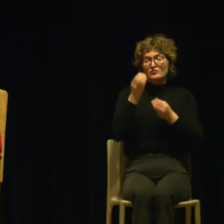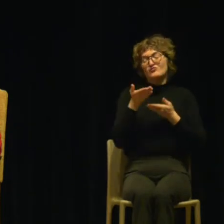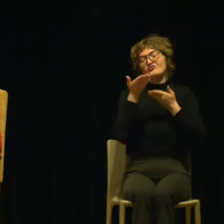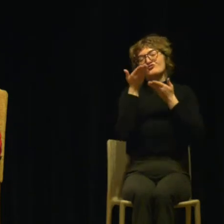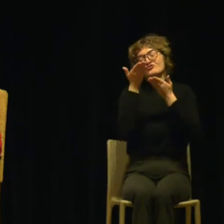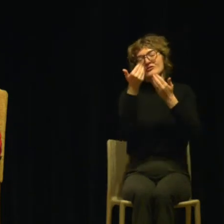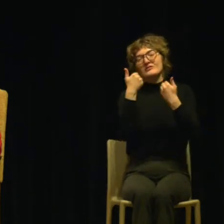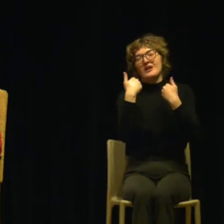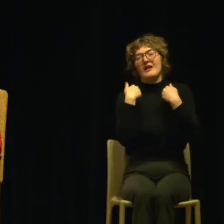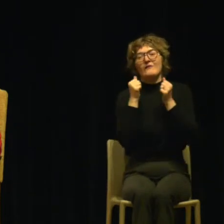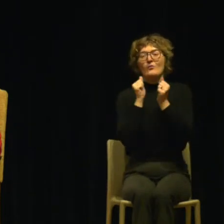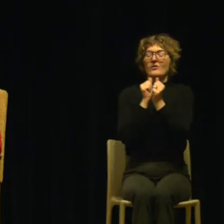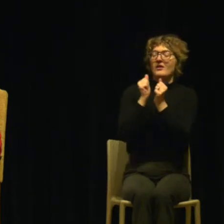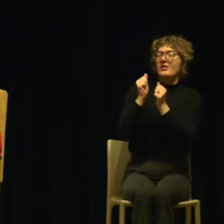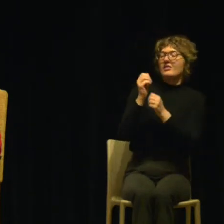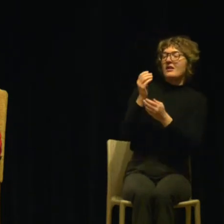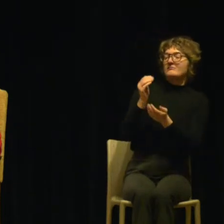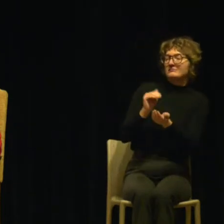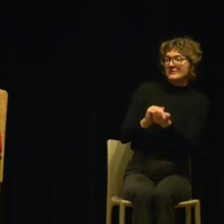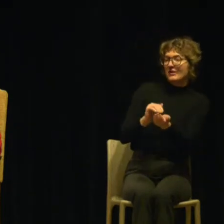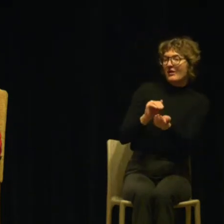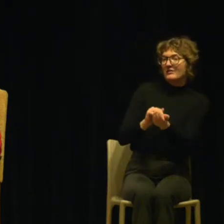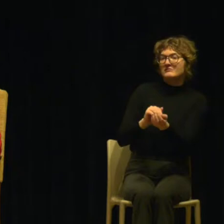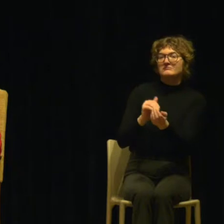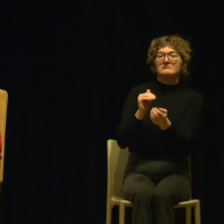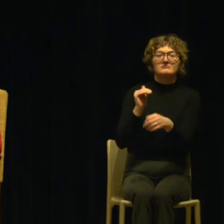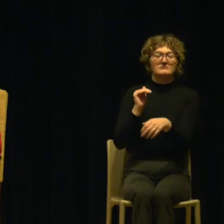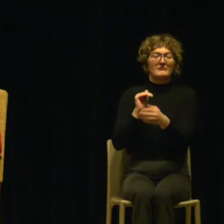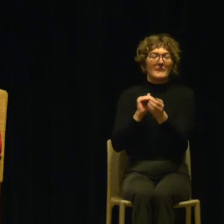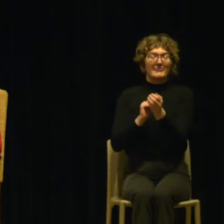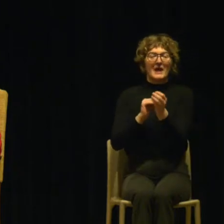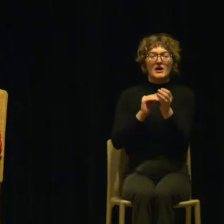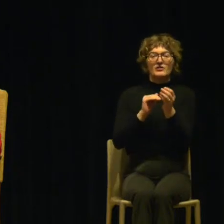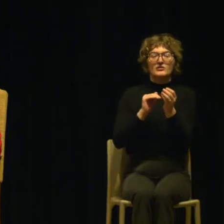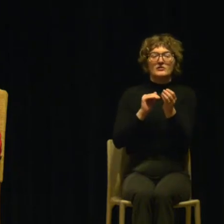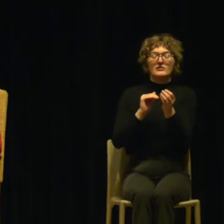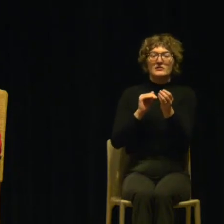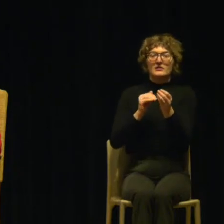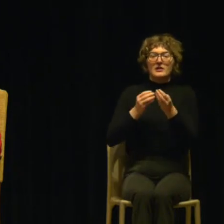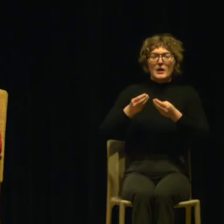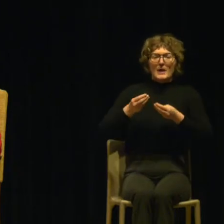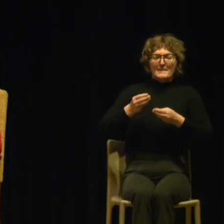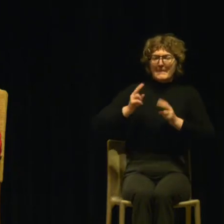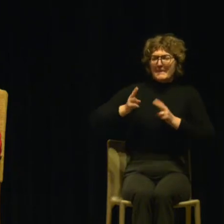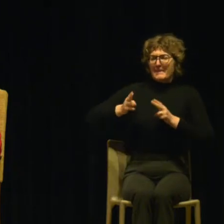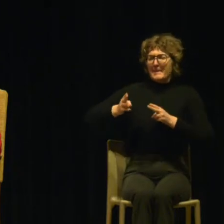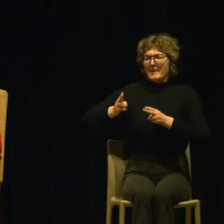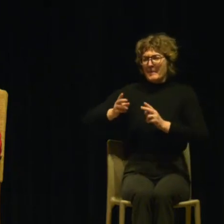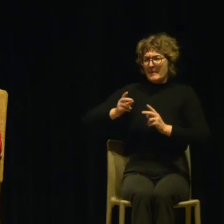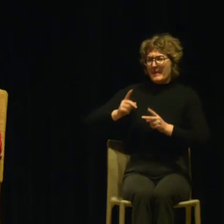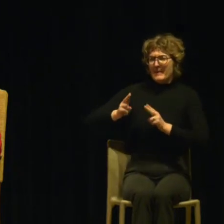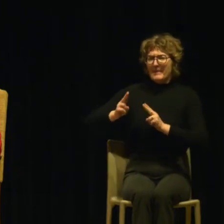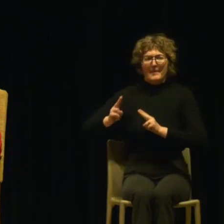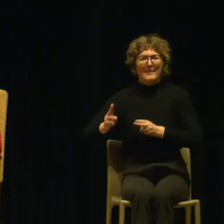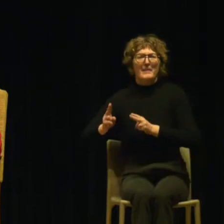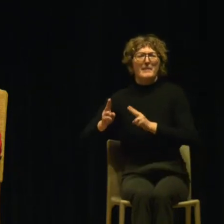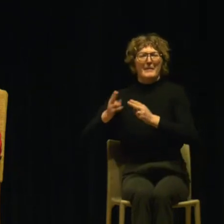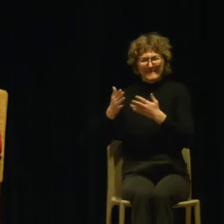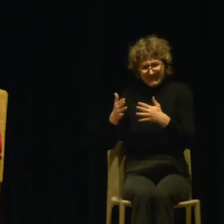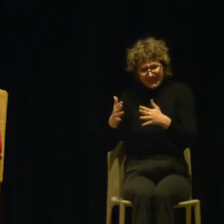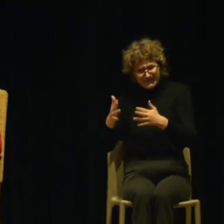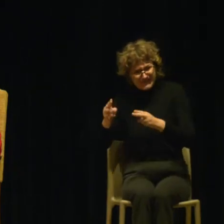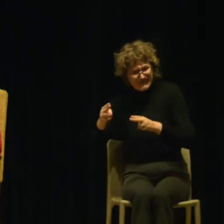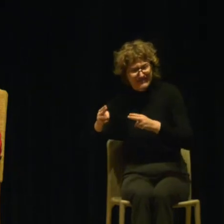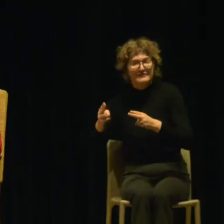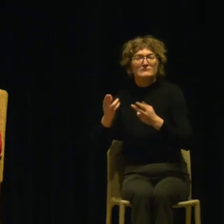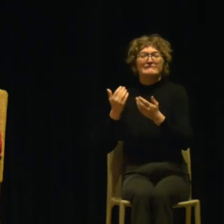could have with doctors. Yeah. Doctors are moving us at a very quick pace often. And sometimes